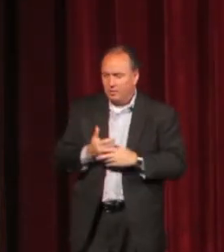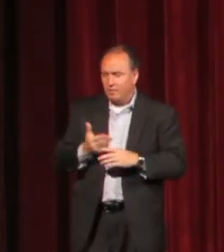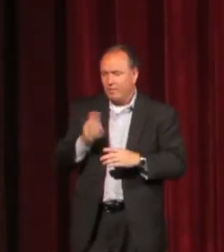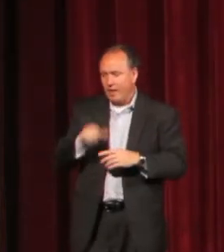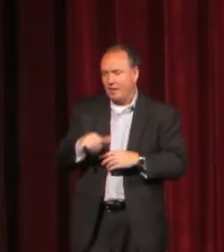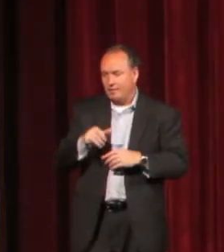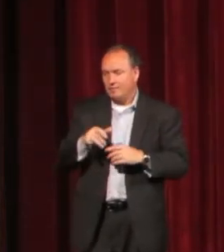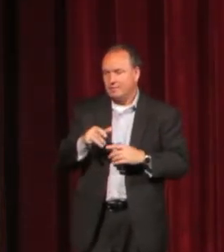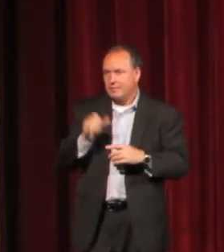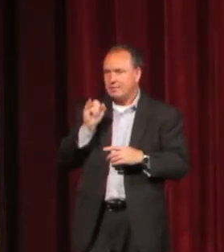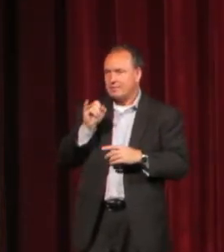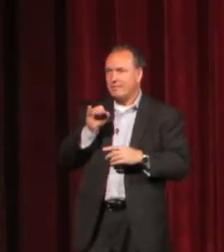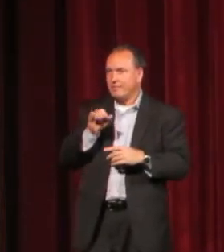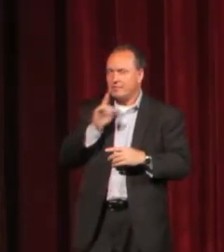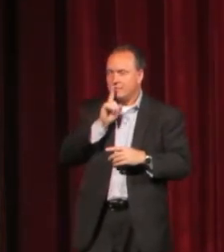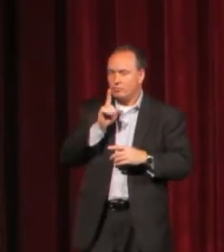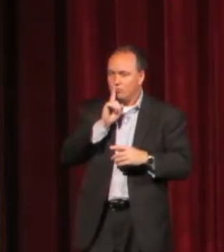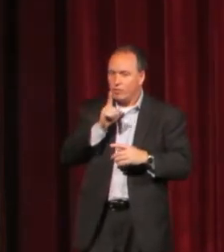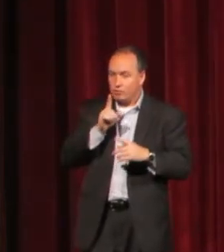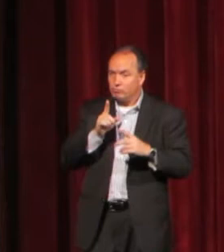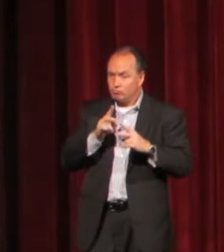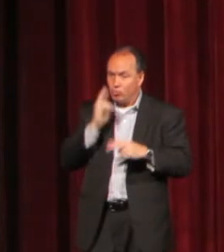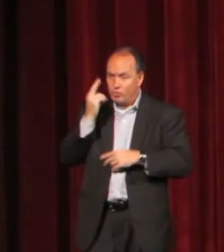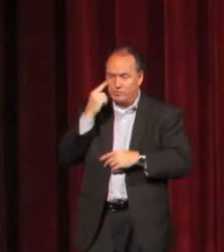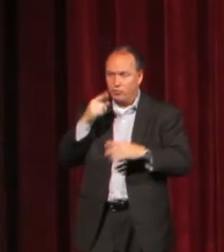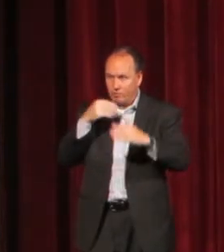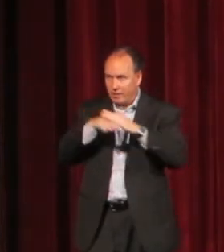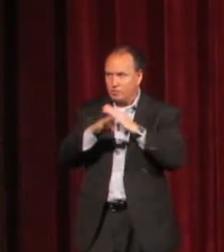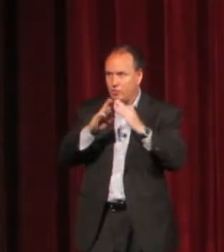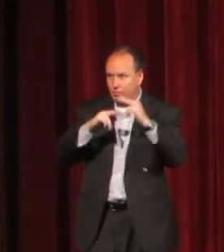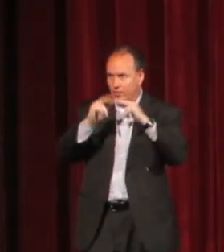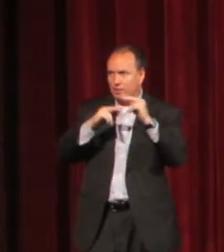of that nature to see if it's a legitimate reason for them to enter the building.